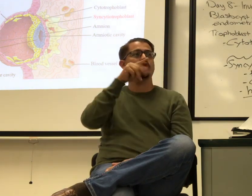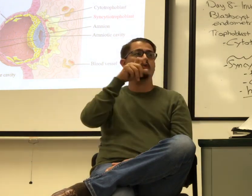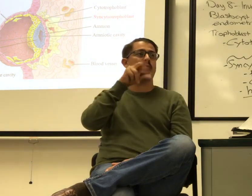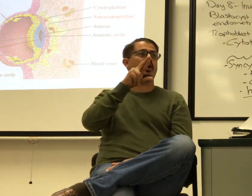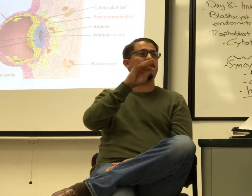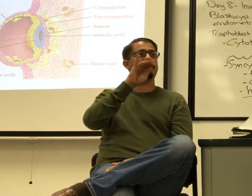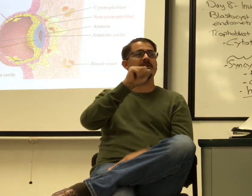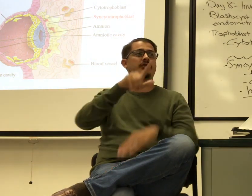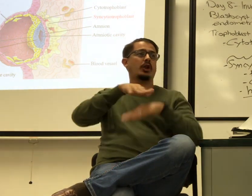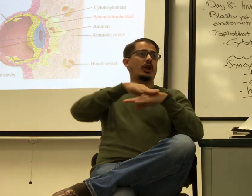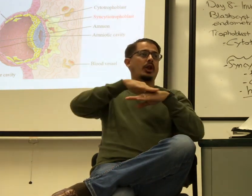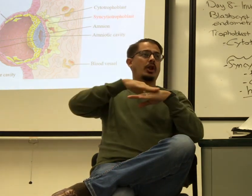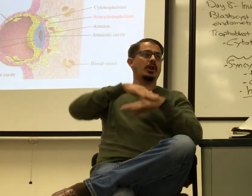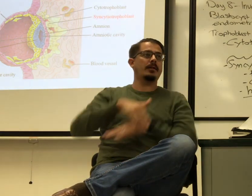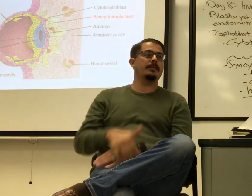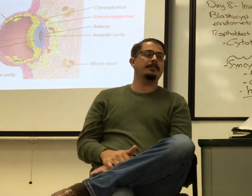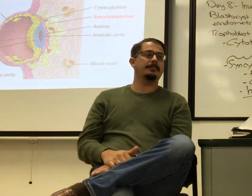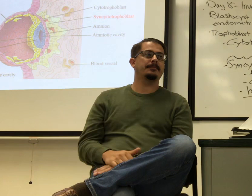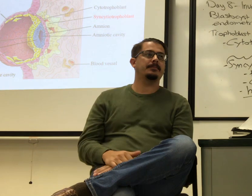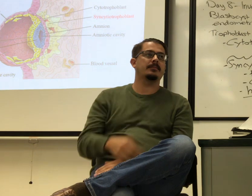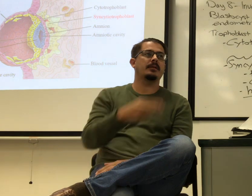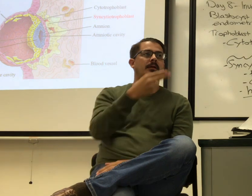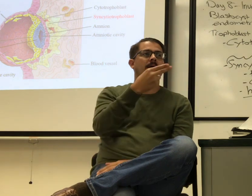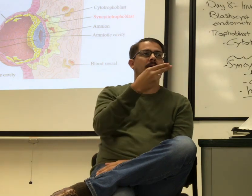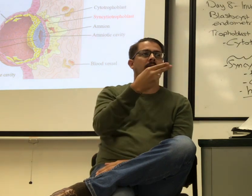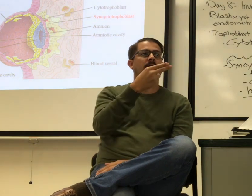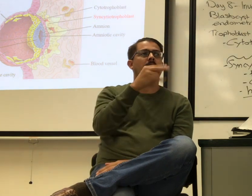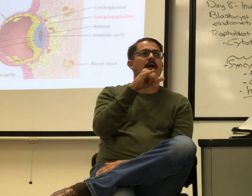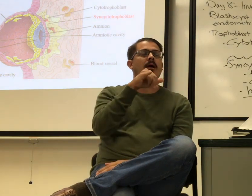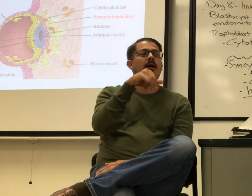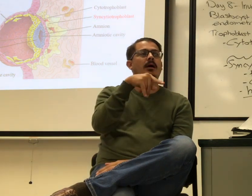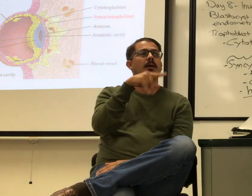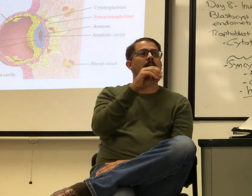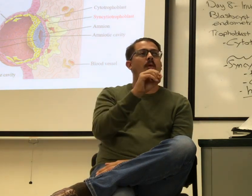Superficial layer. And the hypoblast,